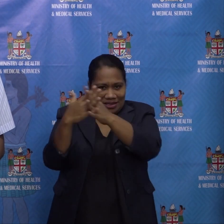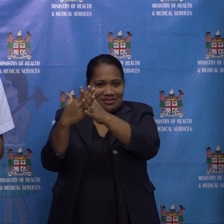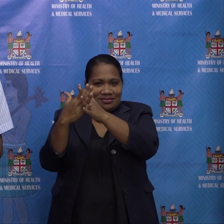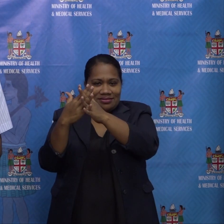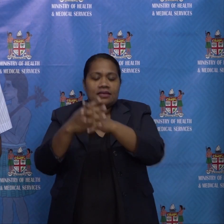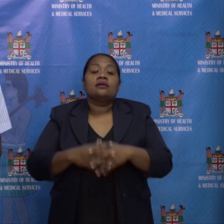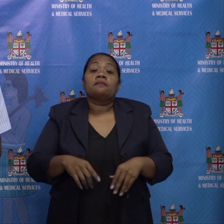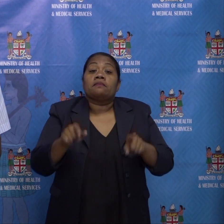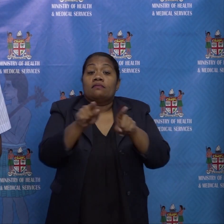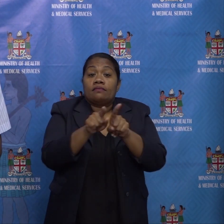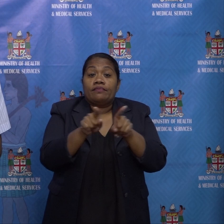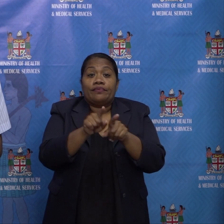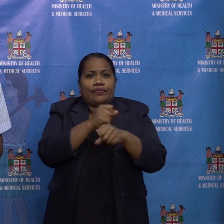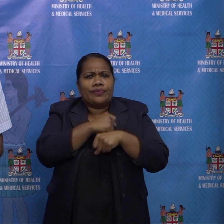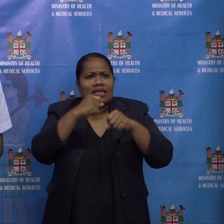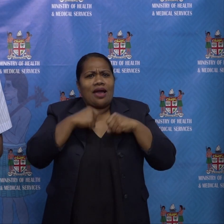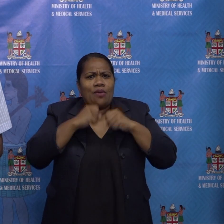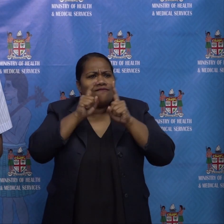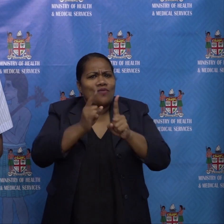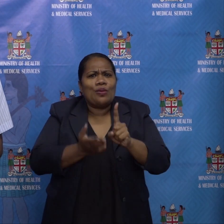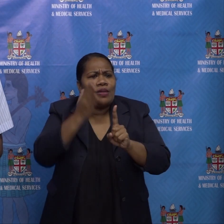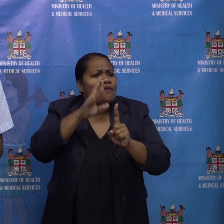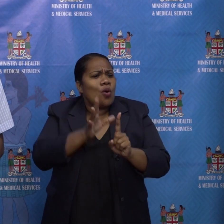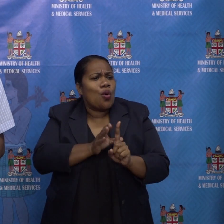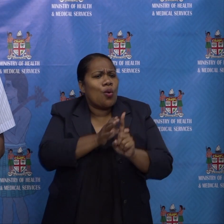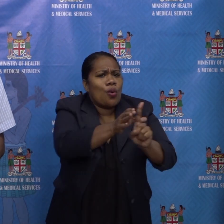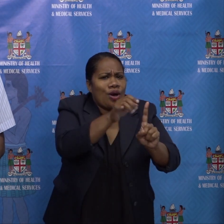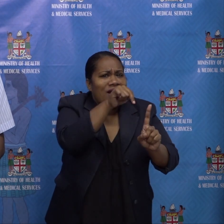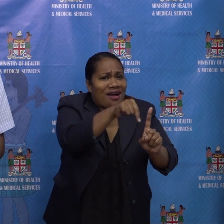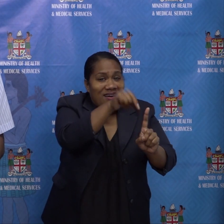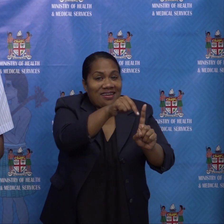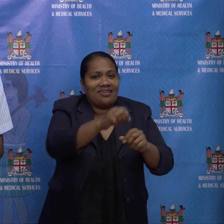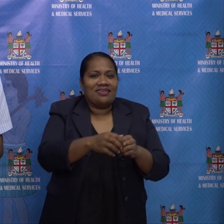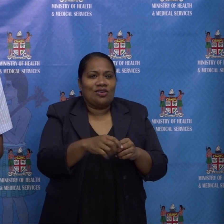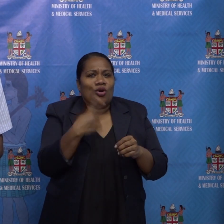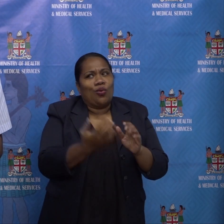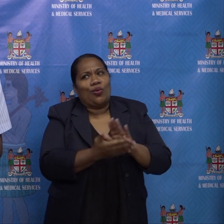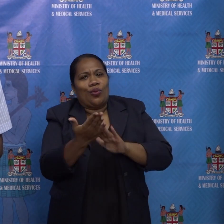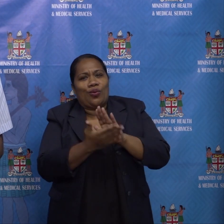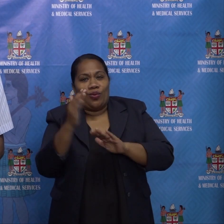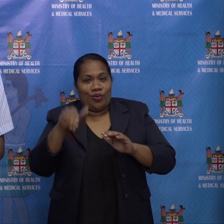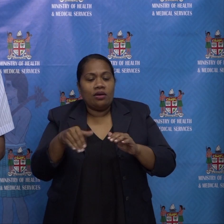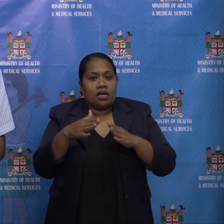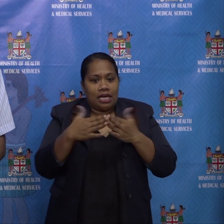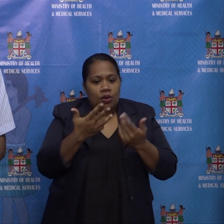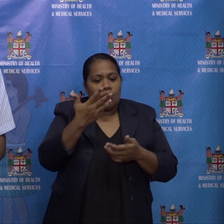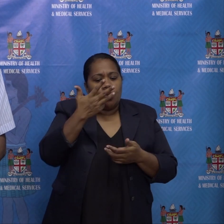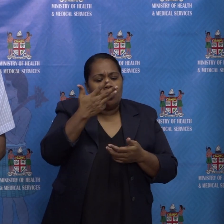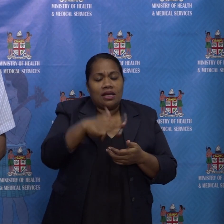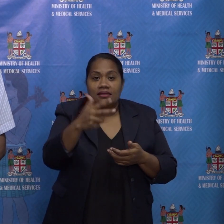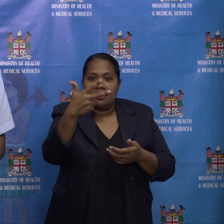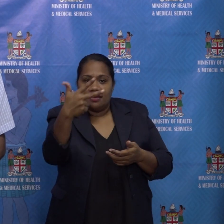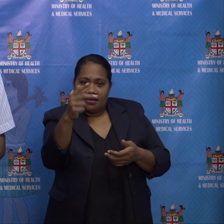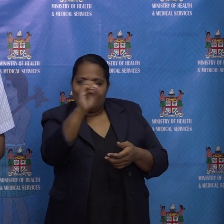our follow-up of our quarantine facility discharges is now at 98%.